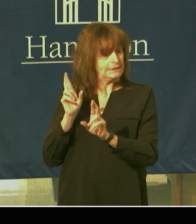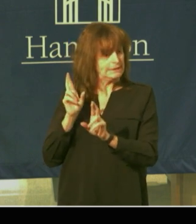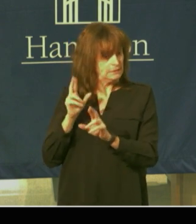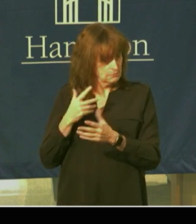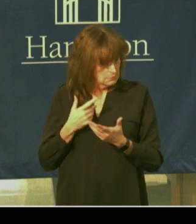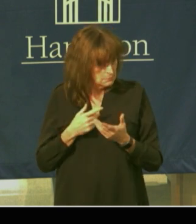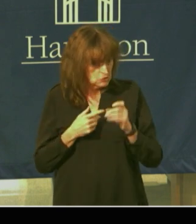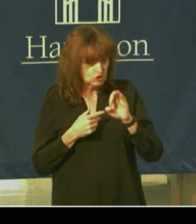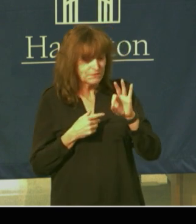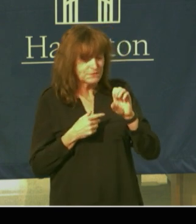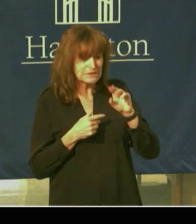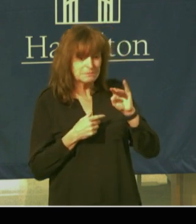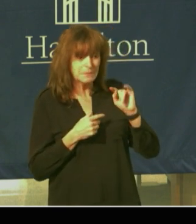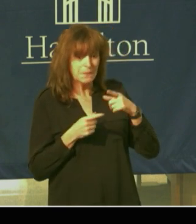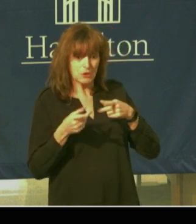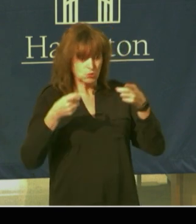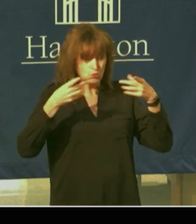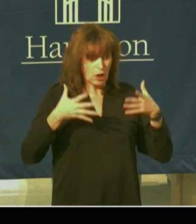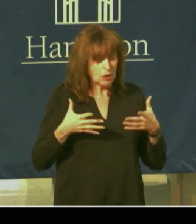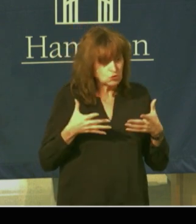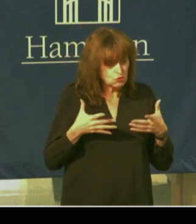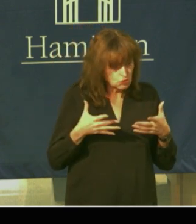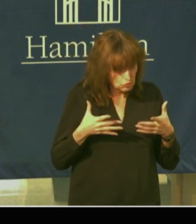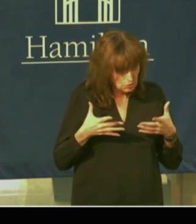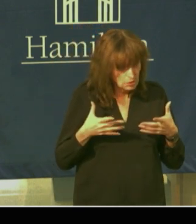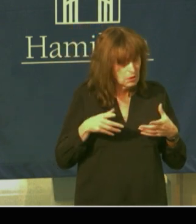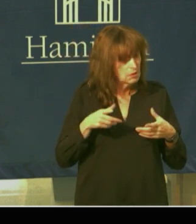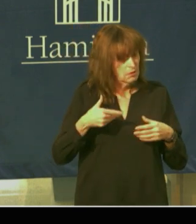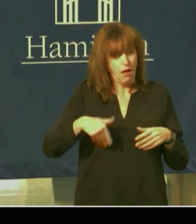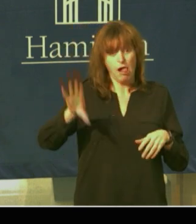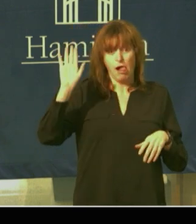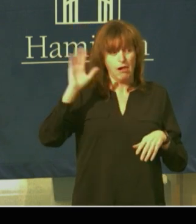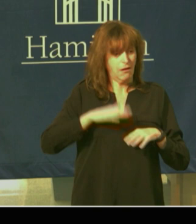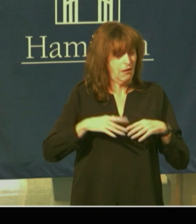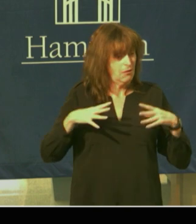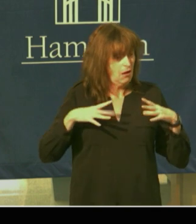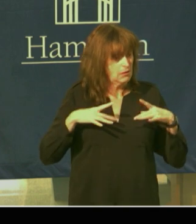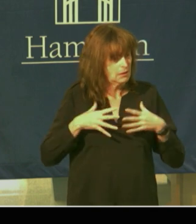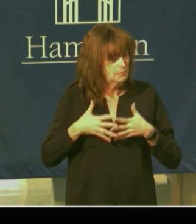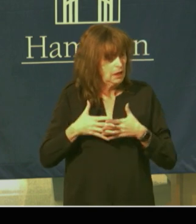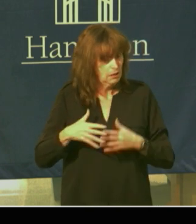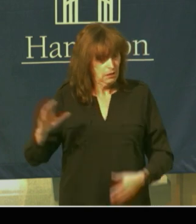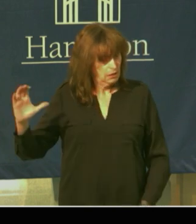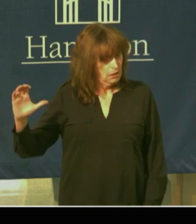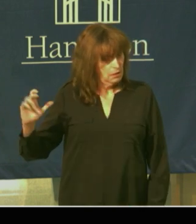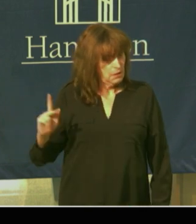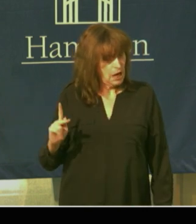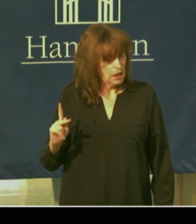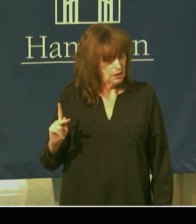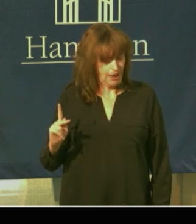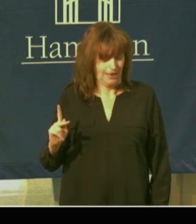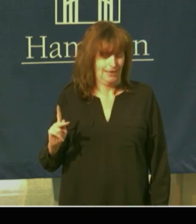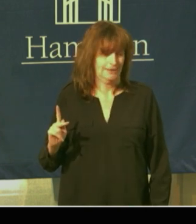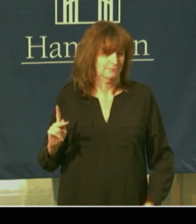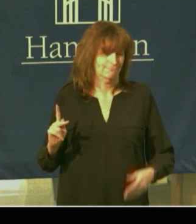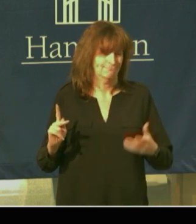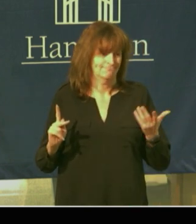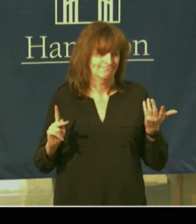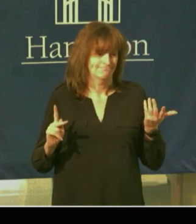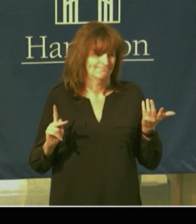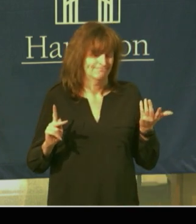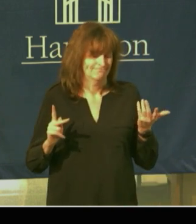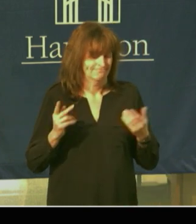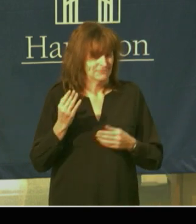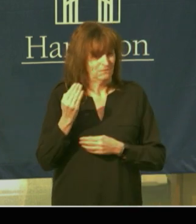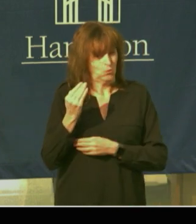off. She was on vacation in the United States. By the time she was able to travel back, she needed to heed and show the leadership to